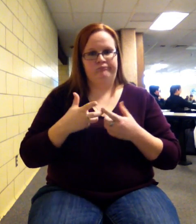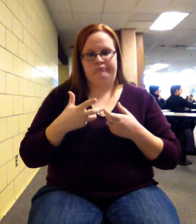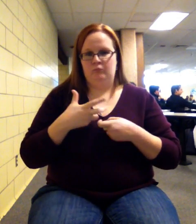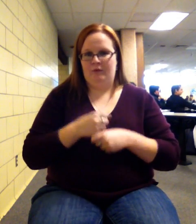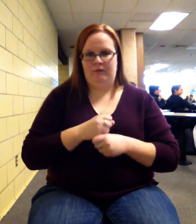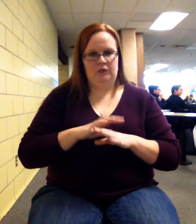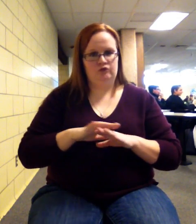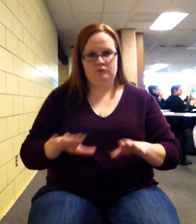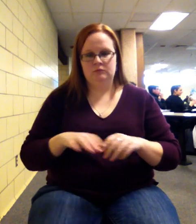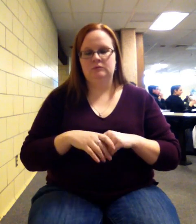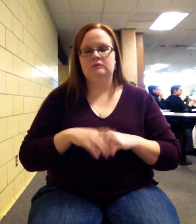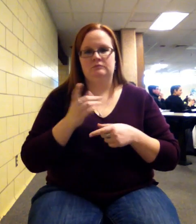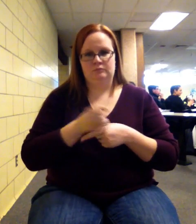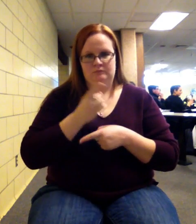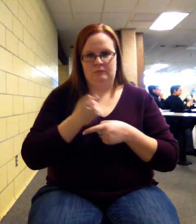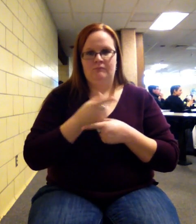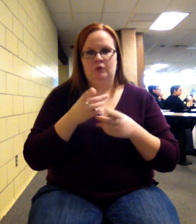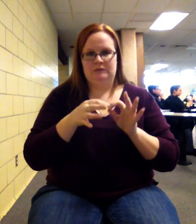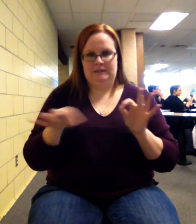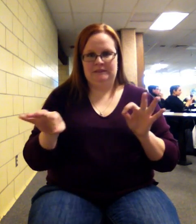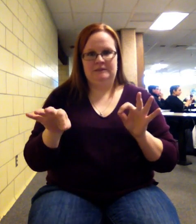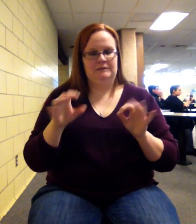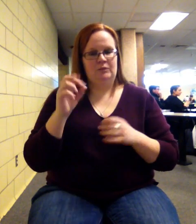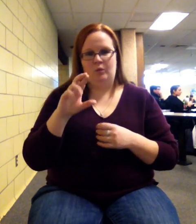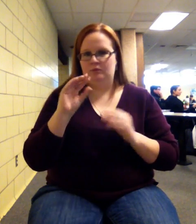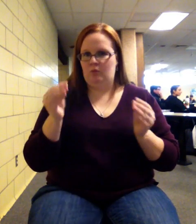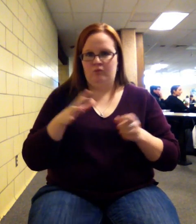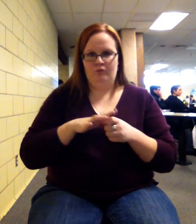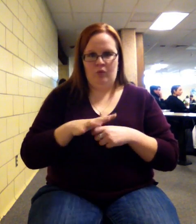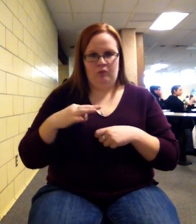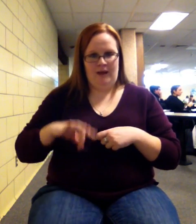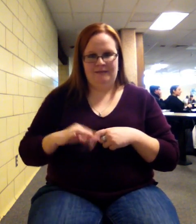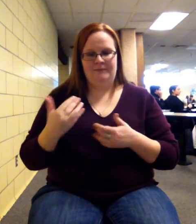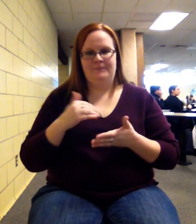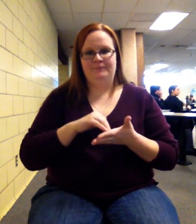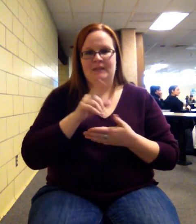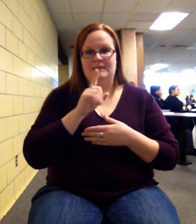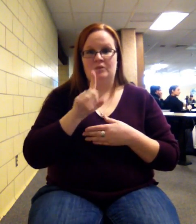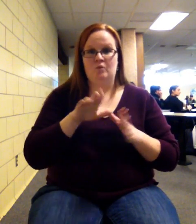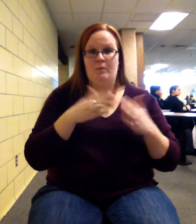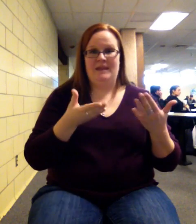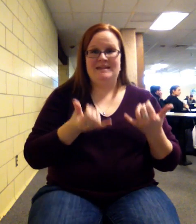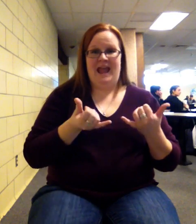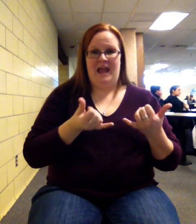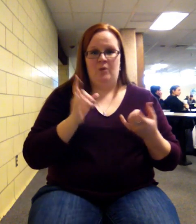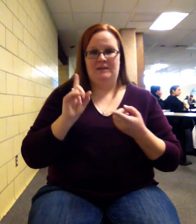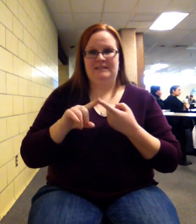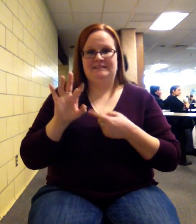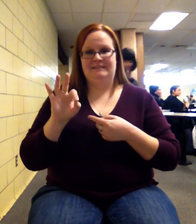makes sense, proper sentencing, otherwise I'm not going to give you full credit. And again, the discussion board is open now until February 25th